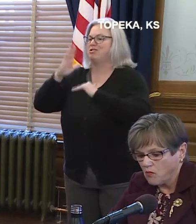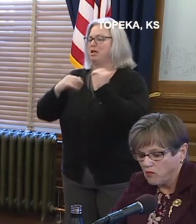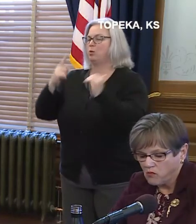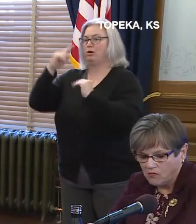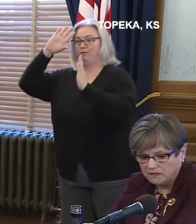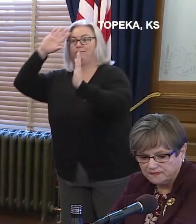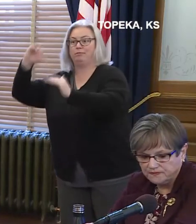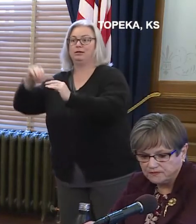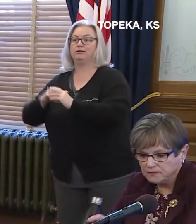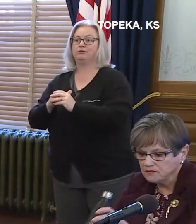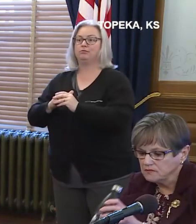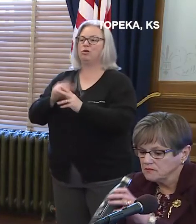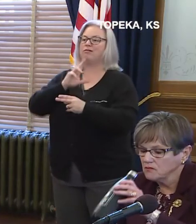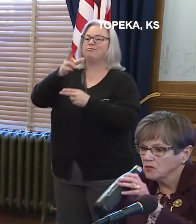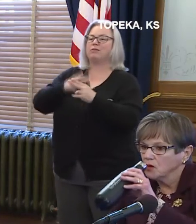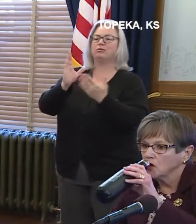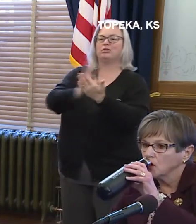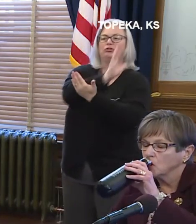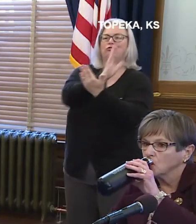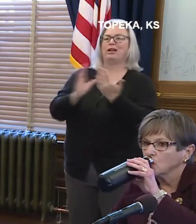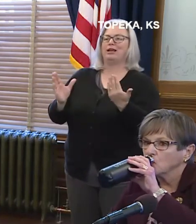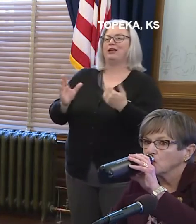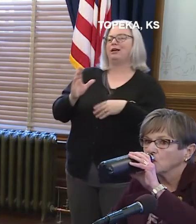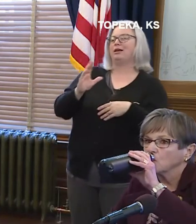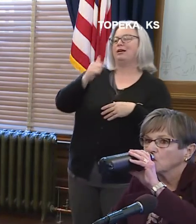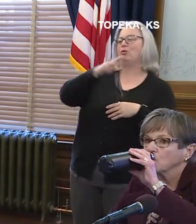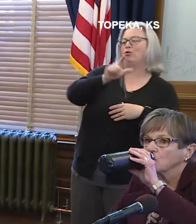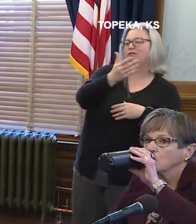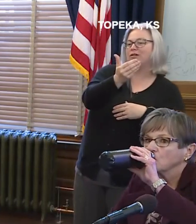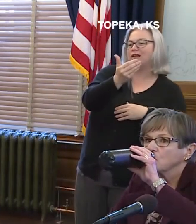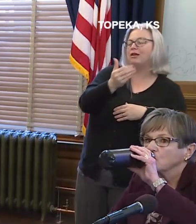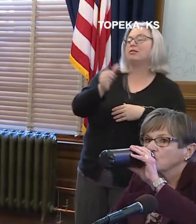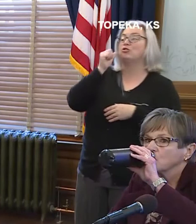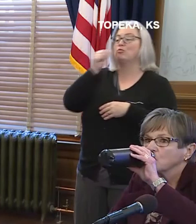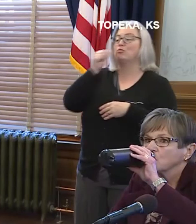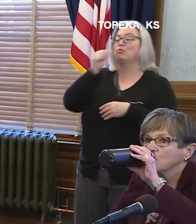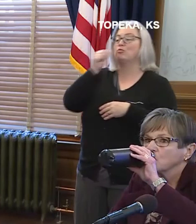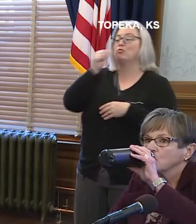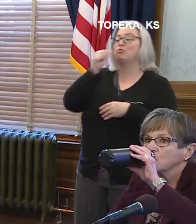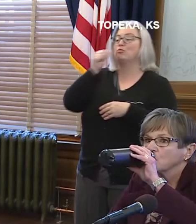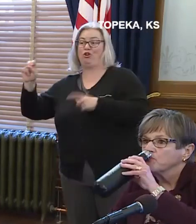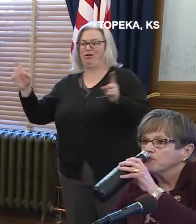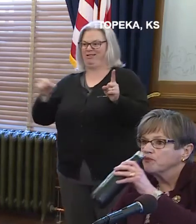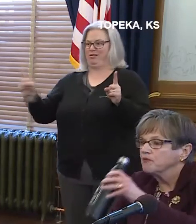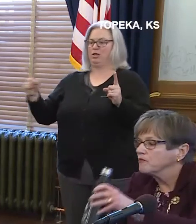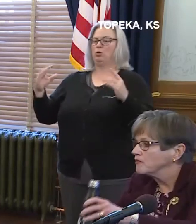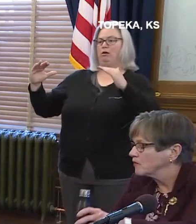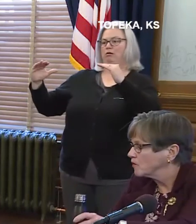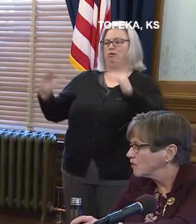When we talked about the range in 15 April and tomorrow will be 30 April, we are actually at the low